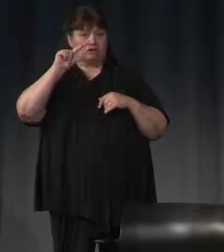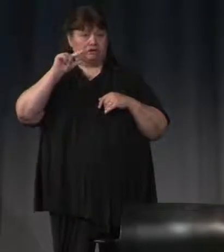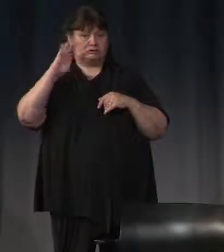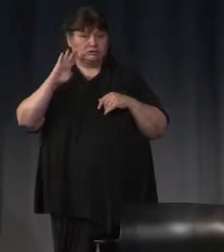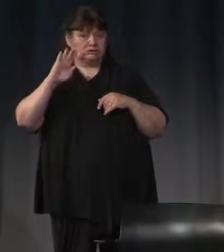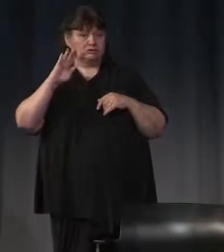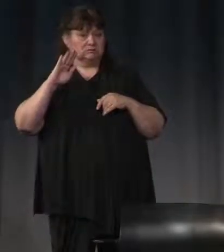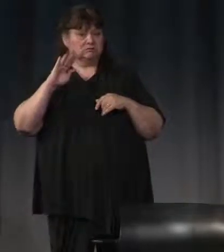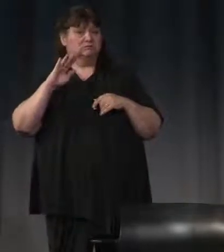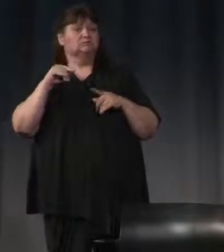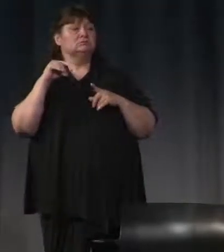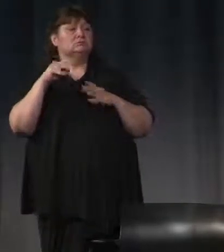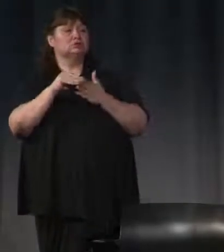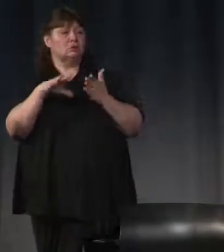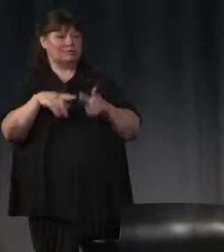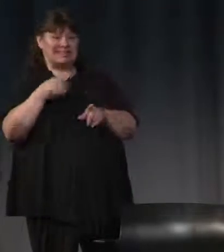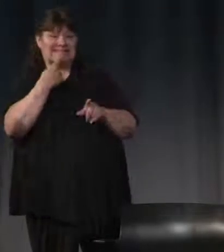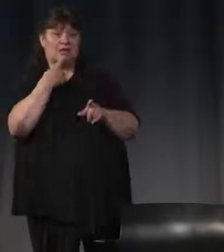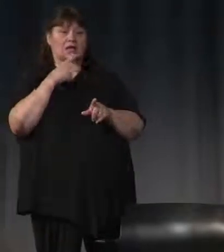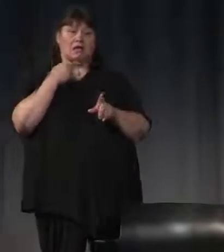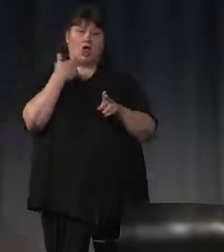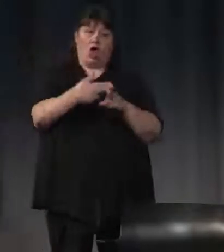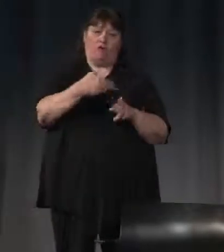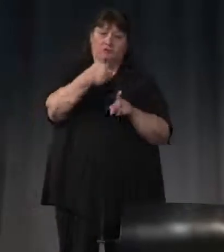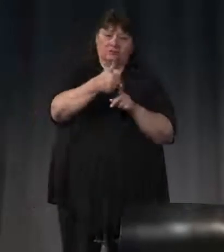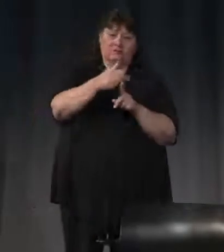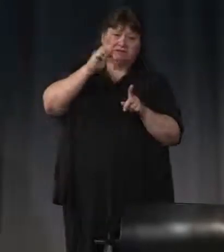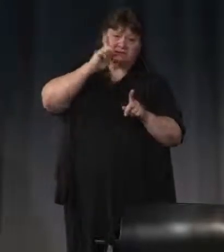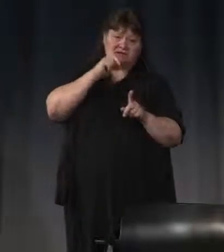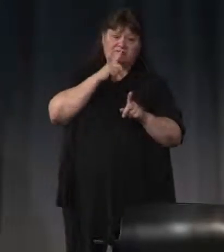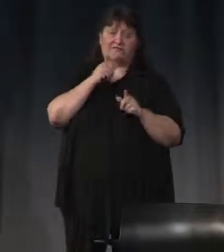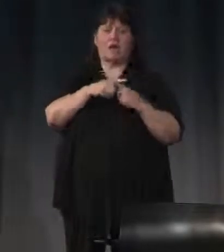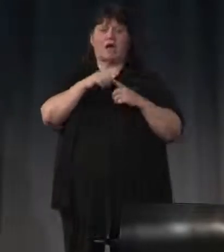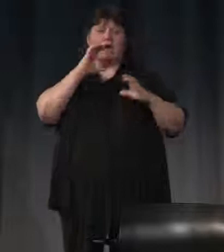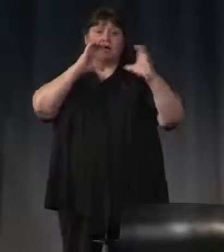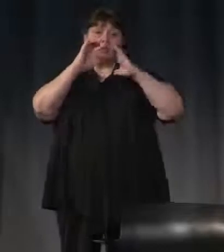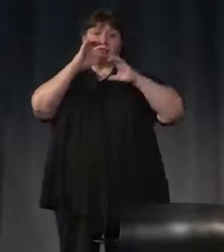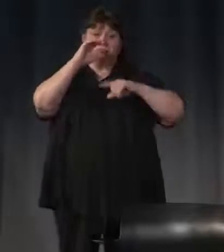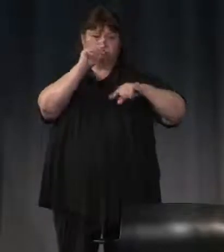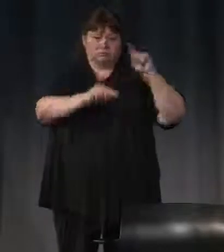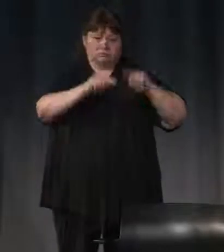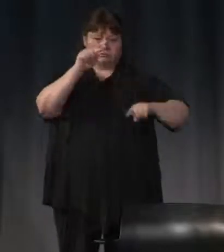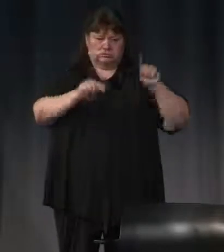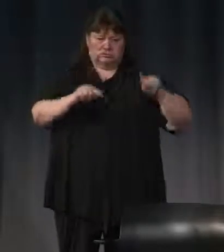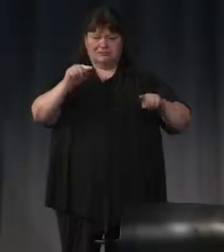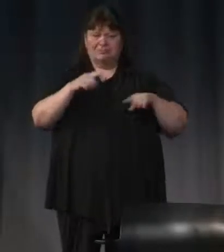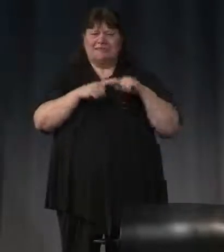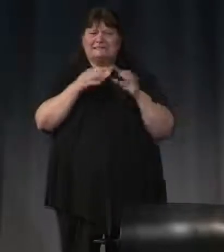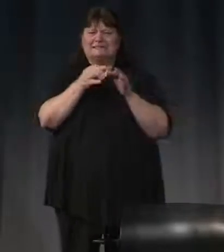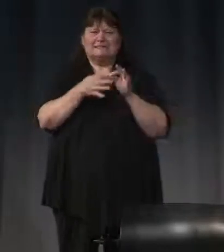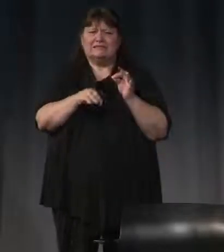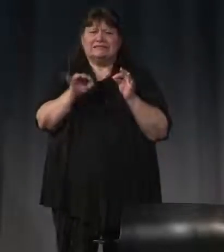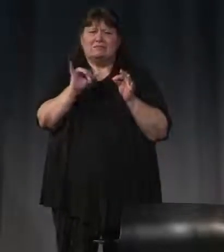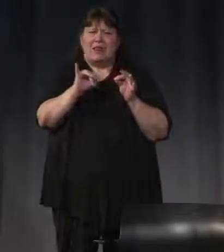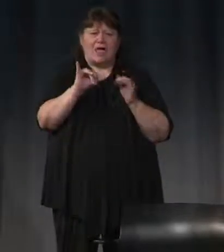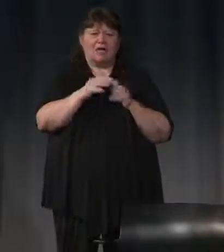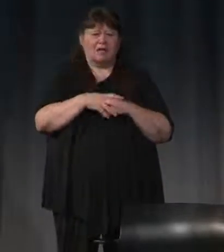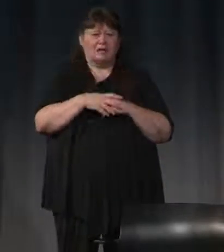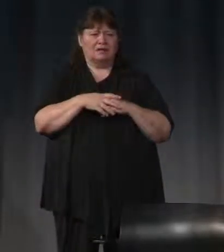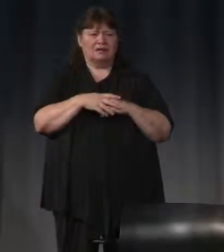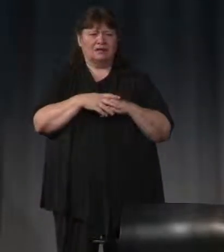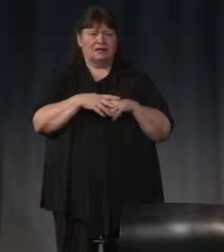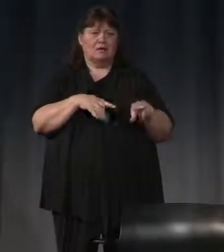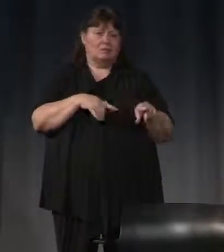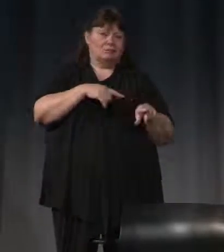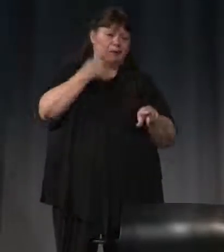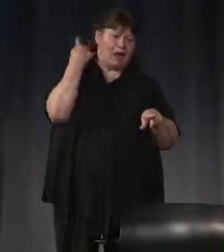described themselves as deaf. They all used multiple different kinds of communication modes, but it wasn't quite as simple as the sort of black and